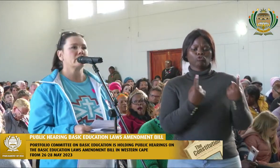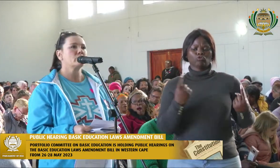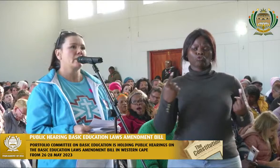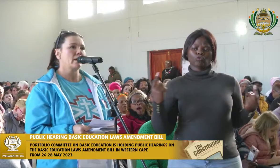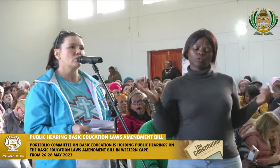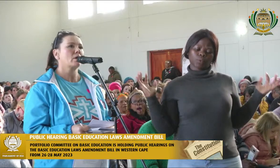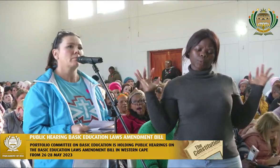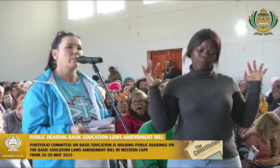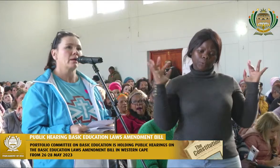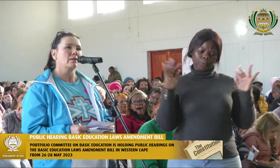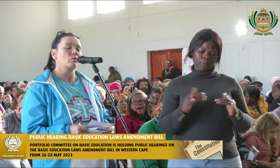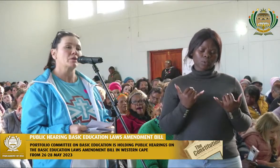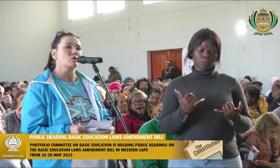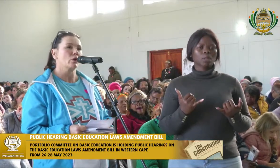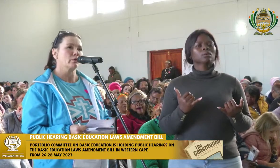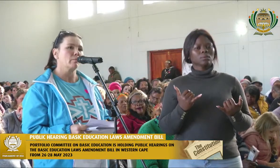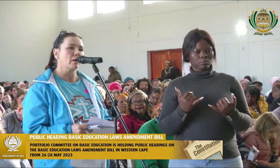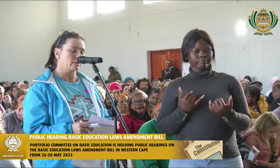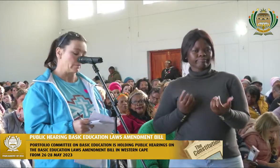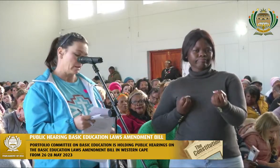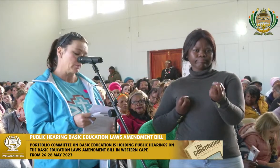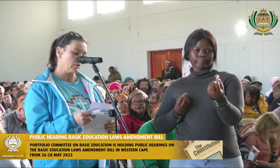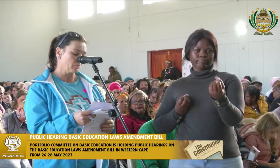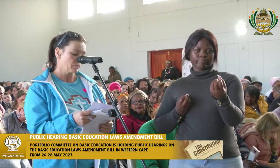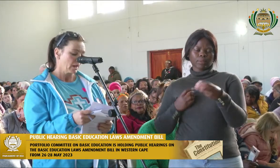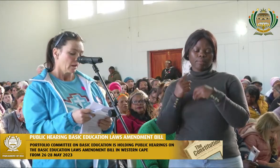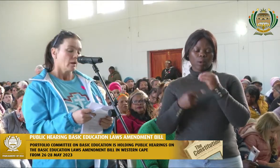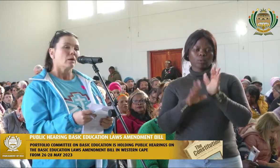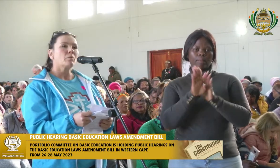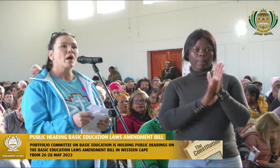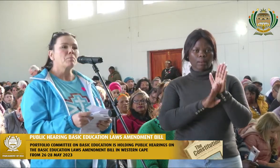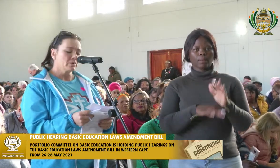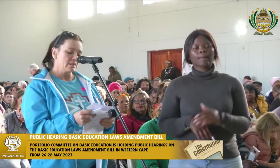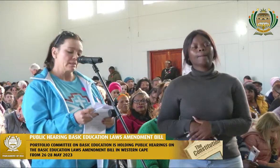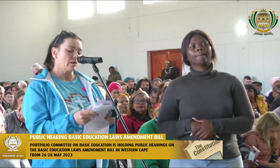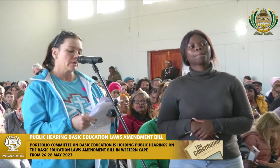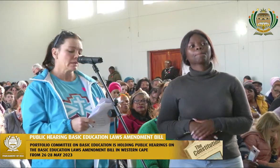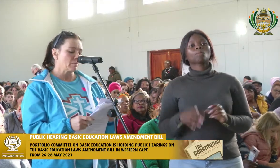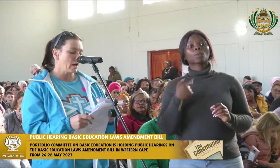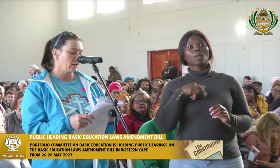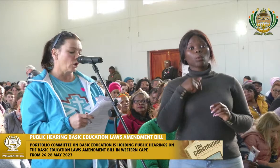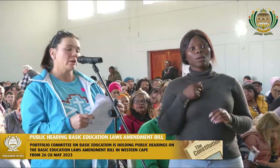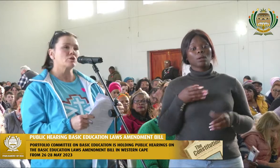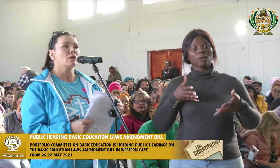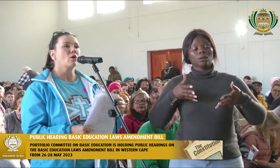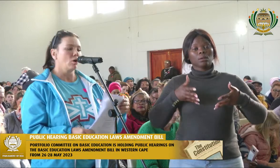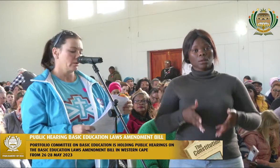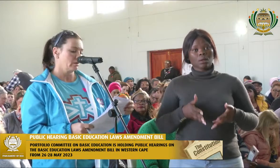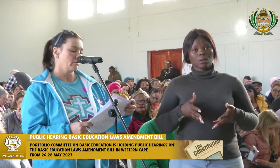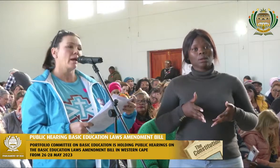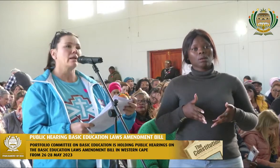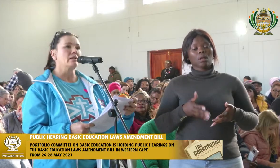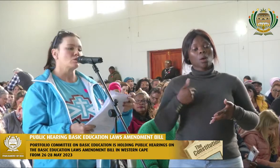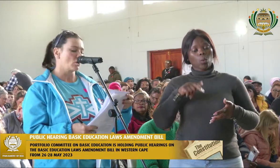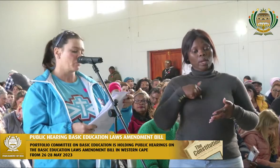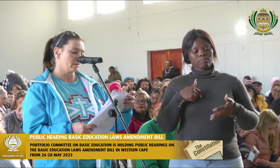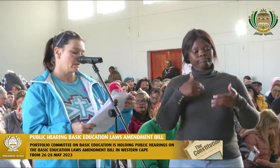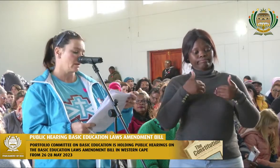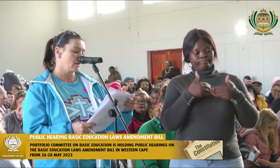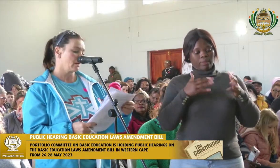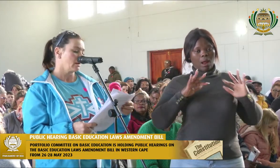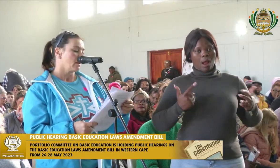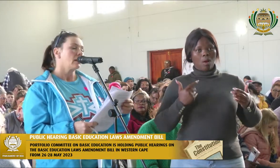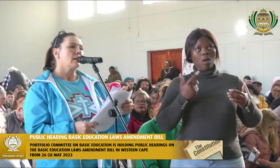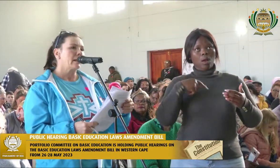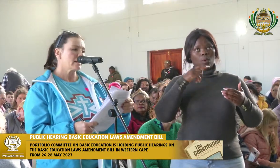come out here today to come and make their voice known about the Bella Bill. We opened these hearings by acknowledging God and His